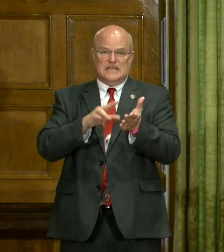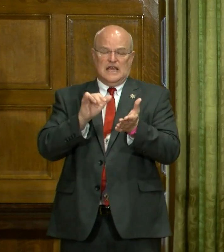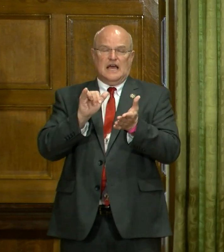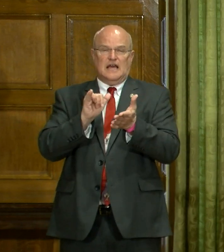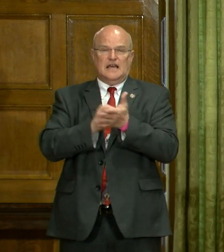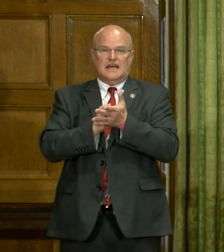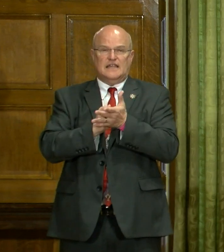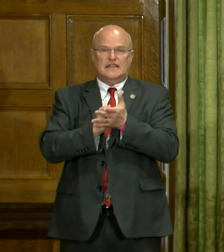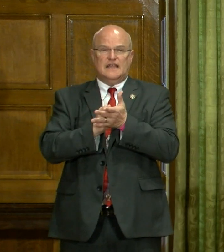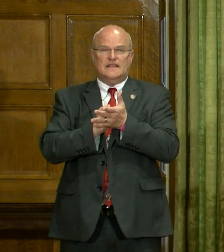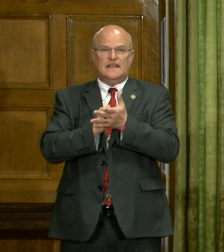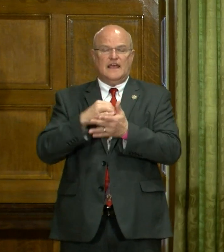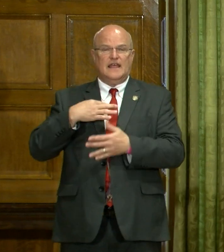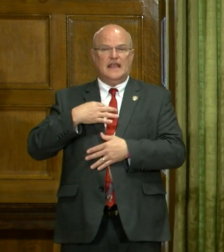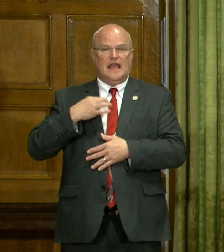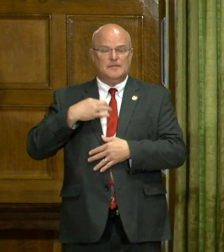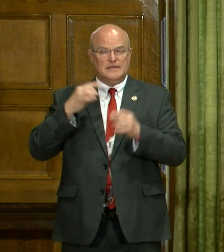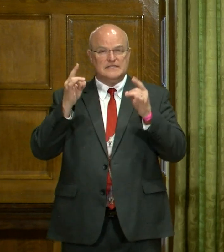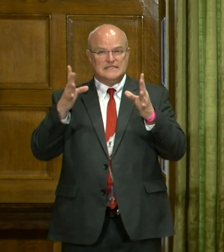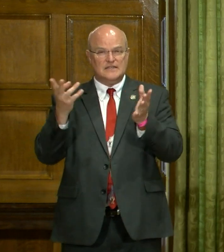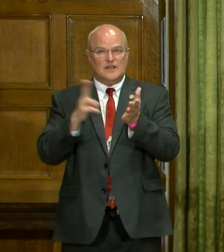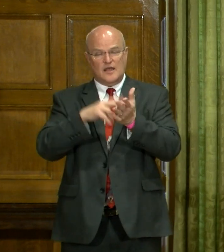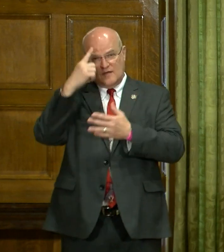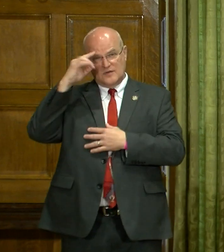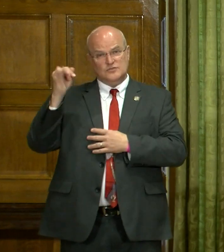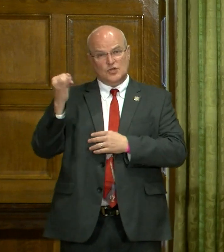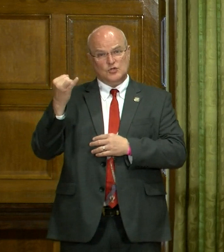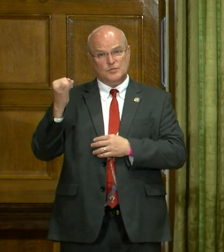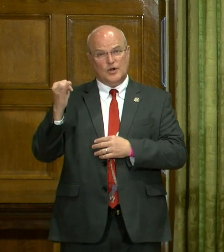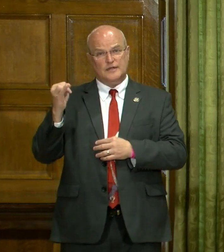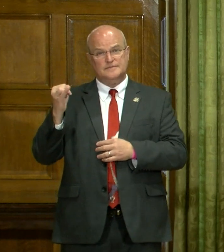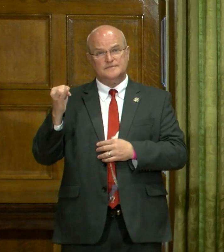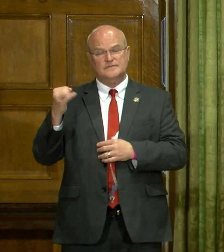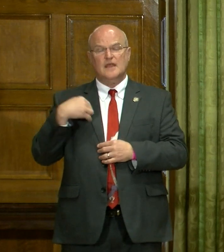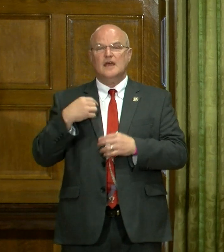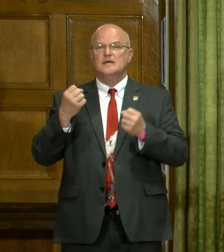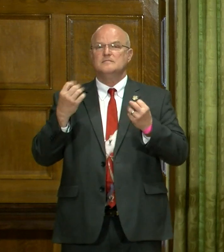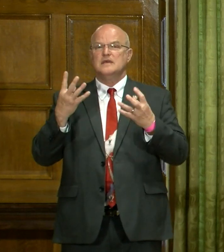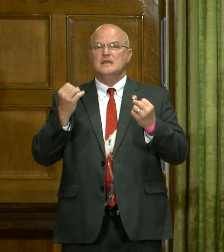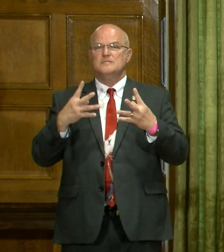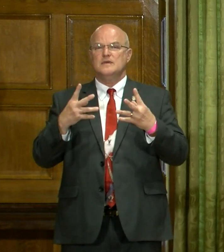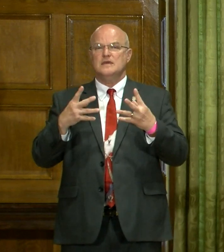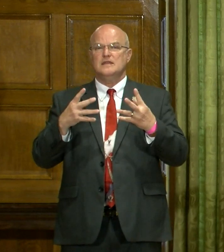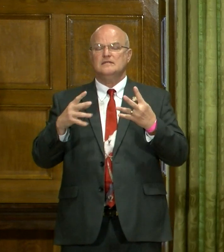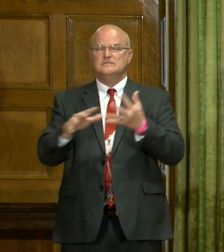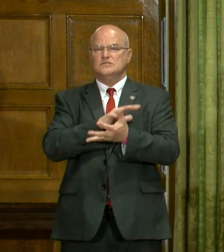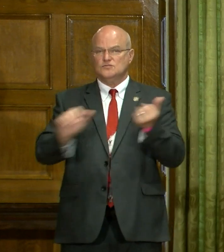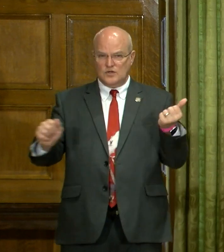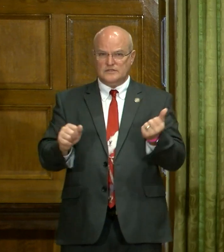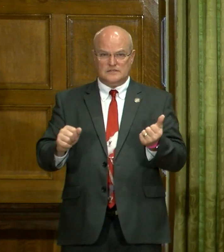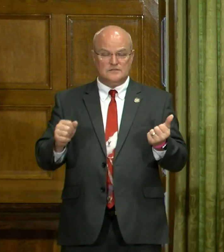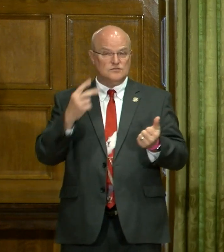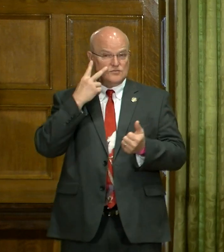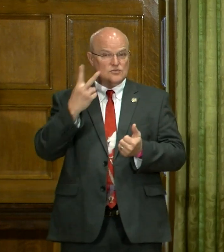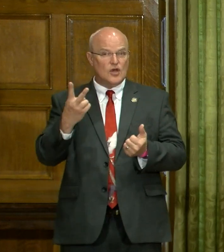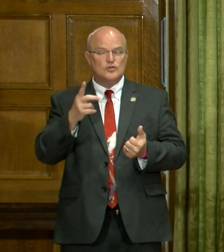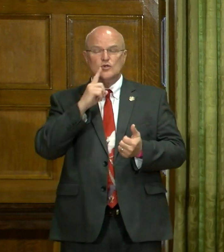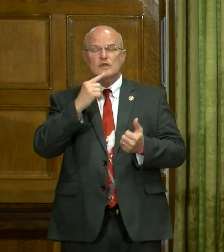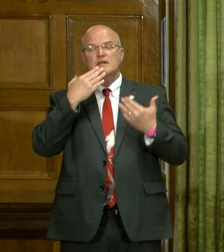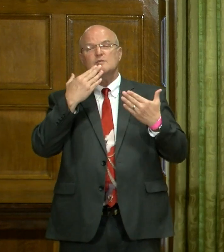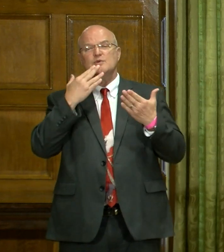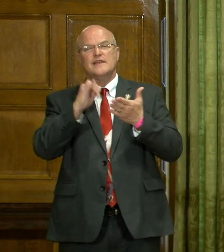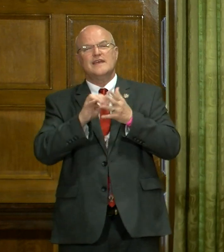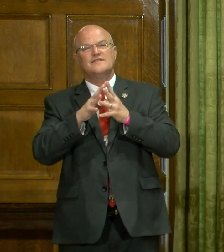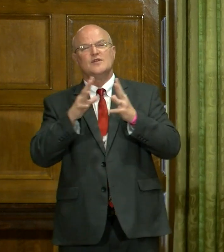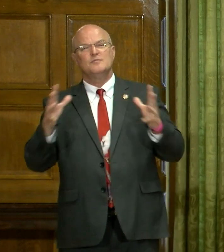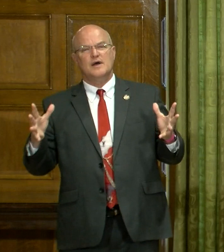that application, disaster application for Jonesboro. I've had a lot of destruction there, as you saw. So really appreciate